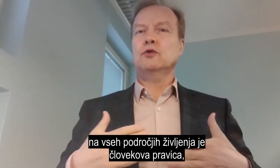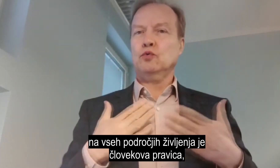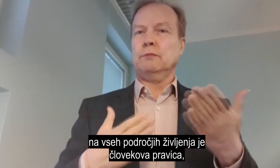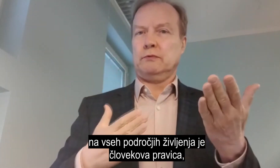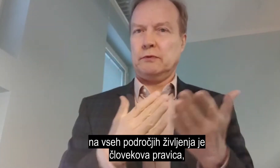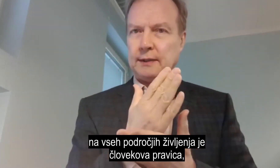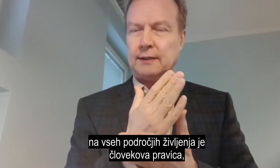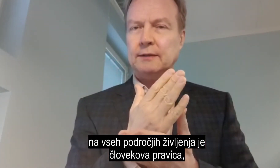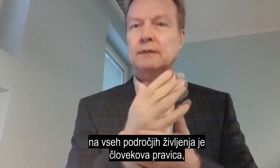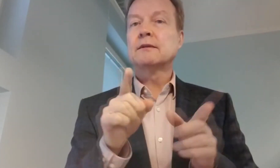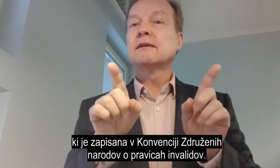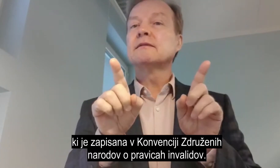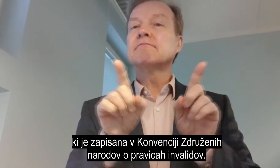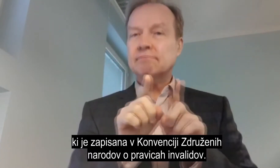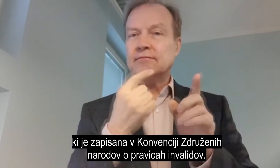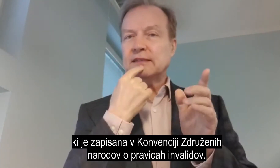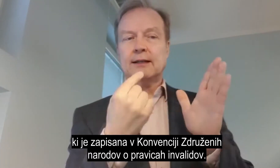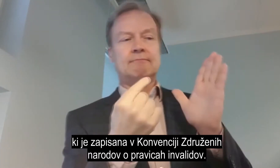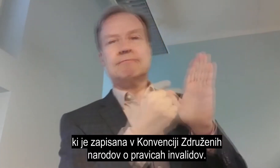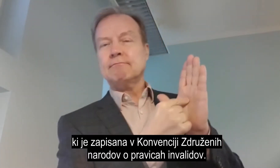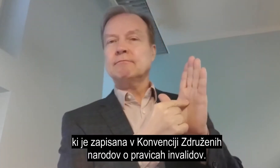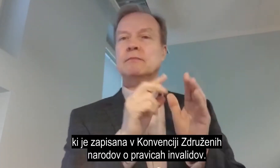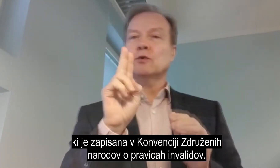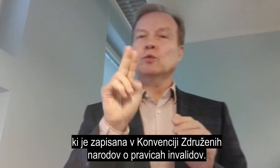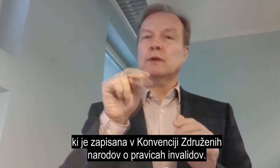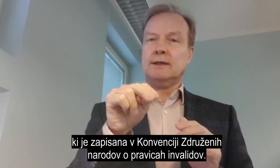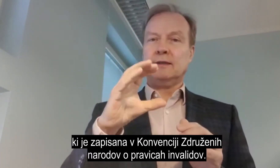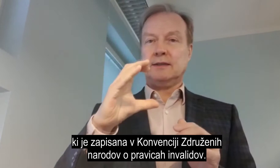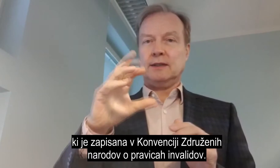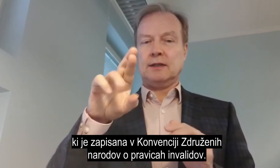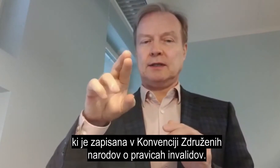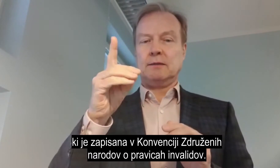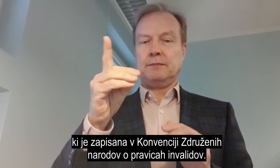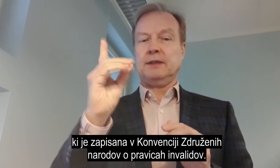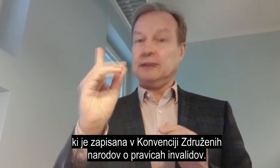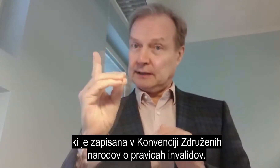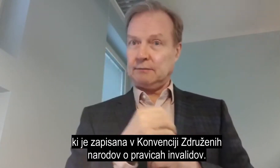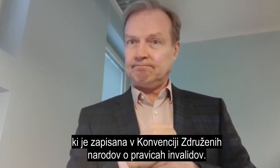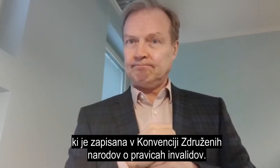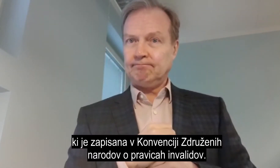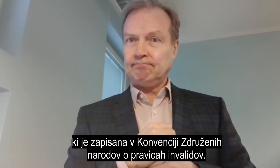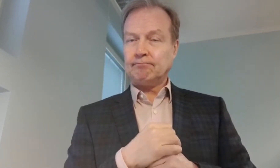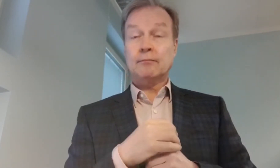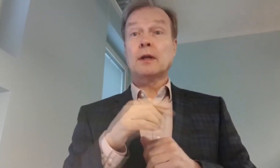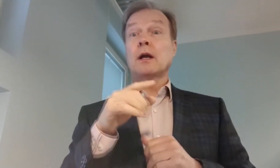U I J U N G R T.